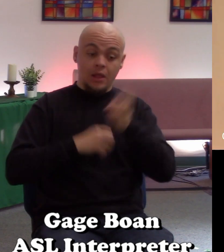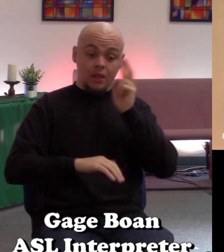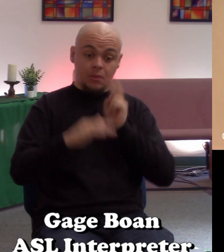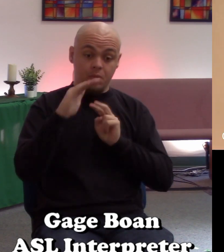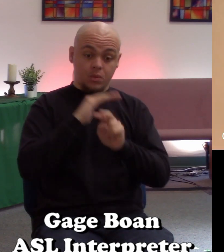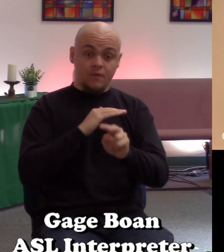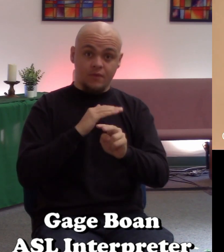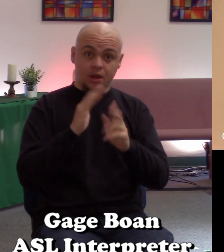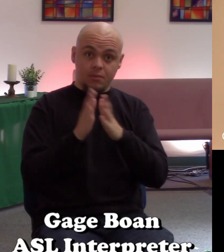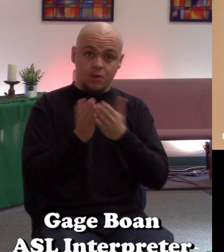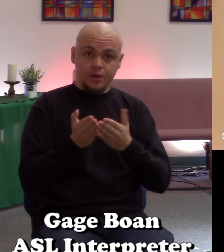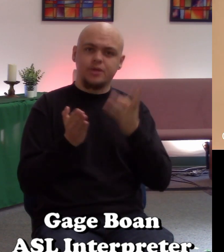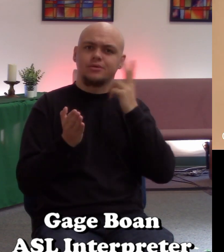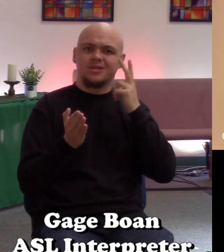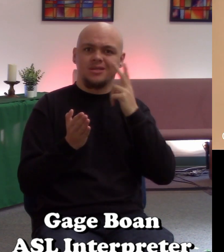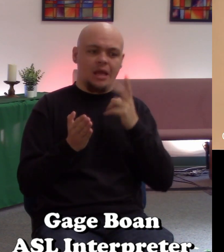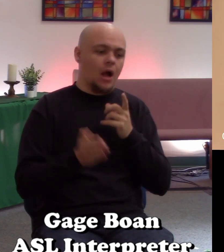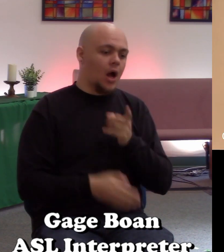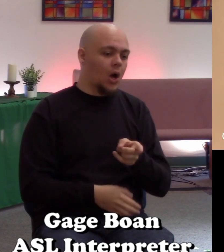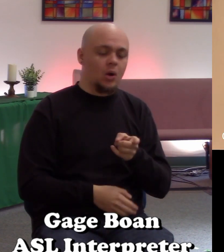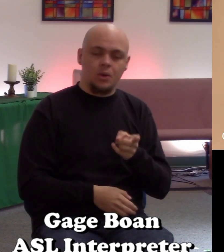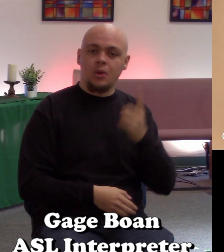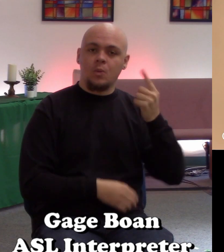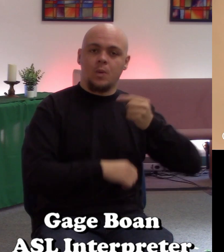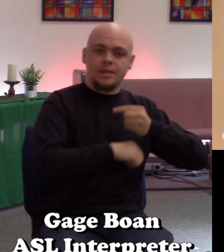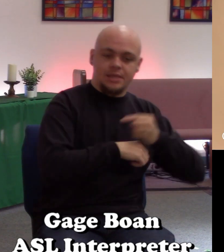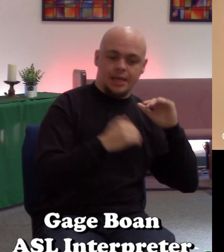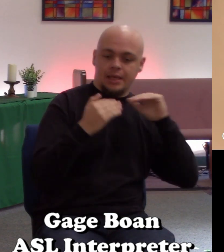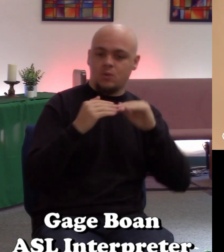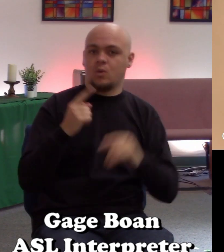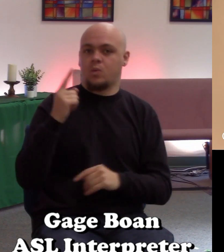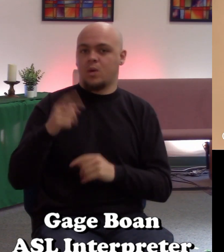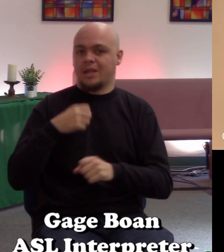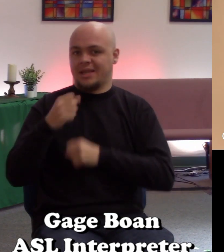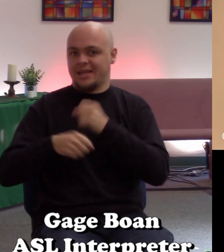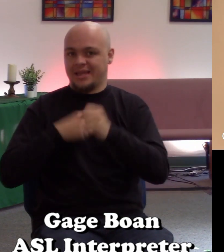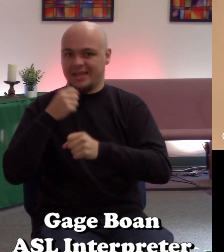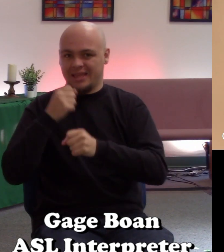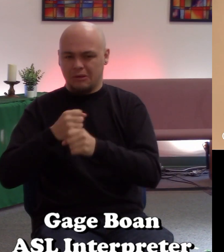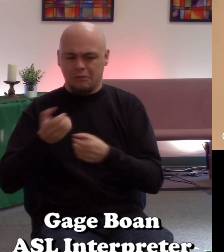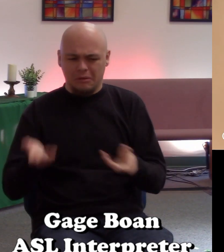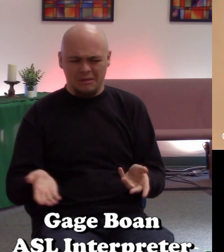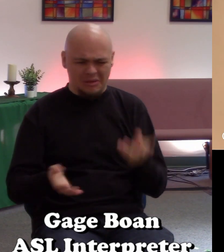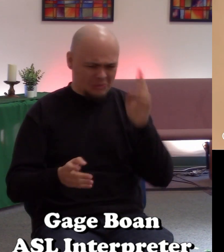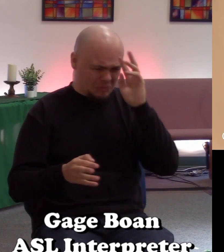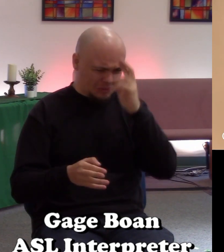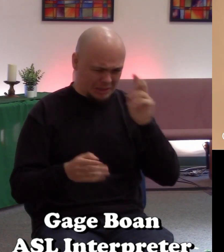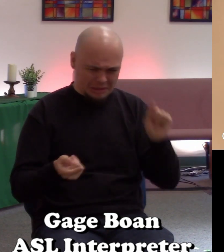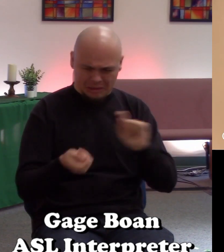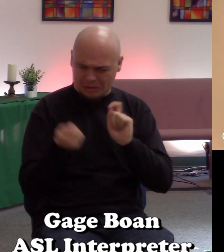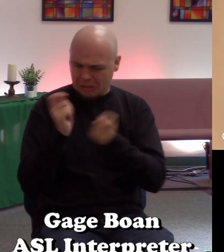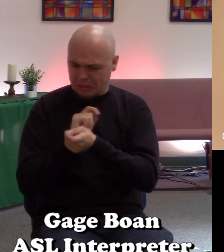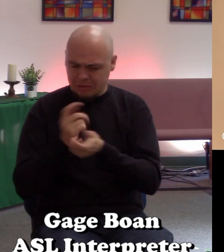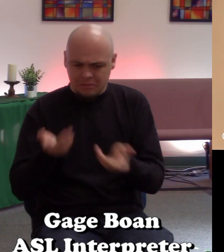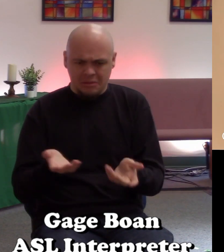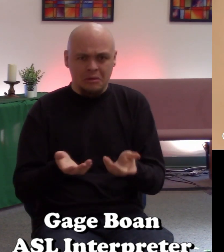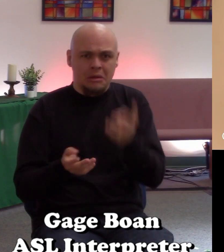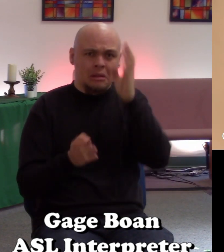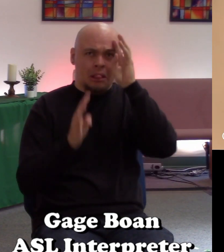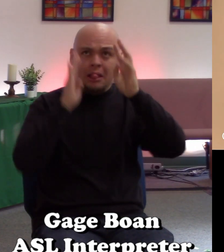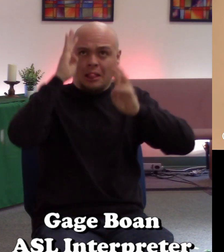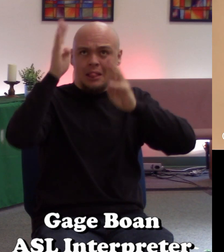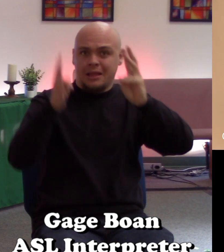read a lot of these prophetic books, we'll see this over and over again, that a day equals a year. And there's no particular reason to pick that. It's completely